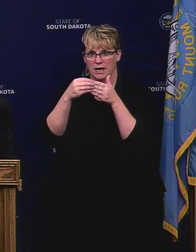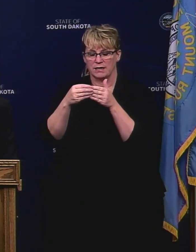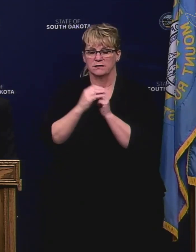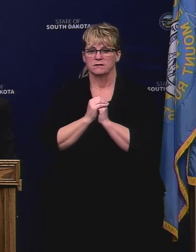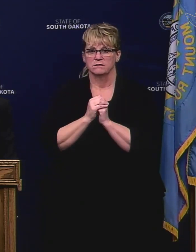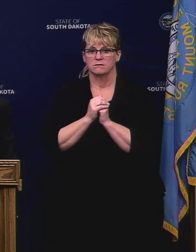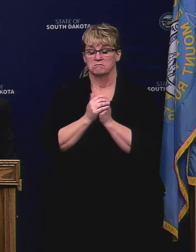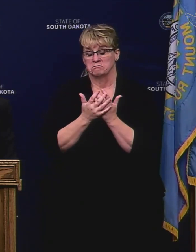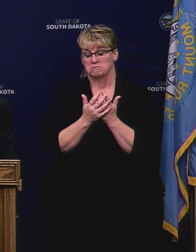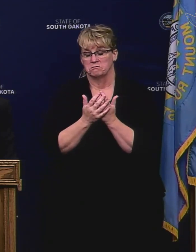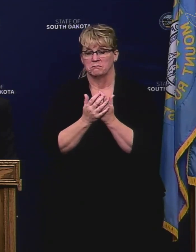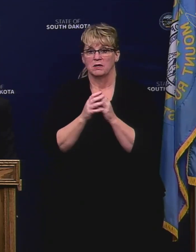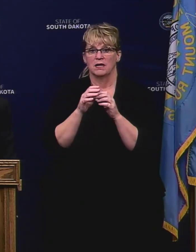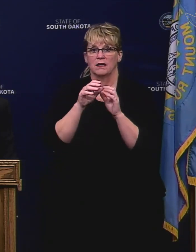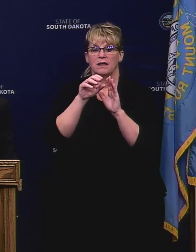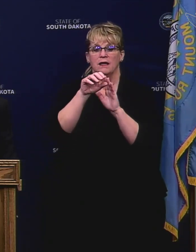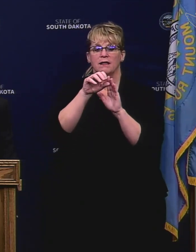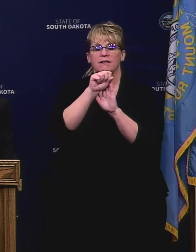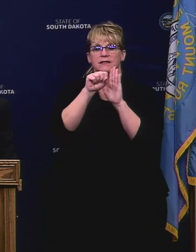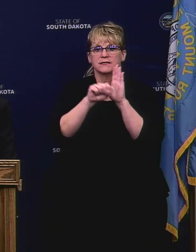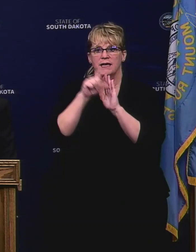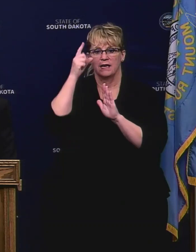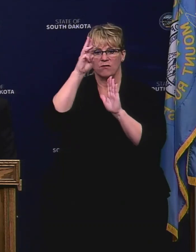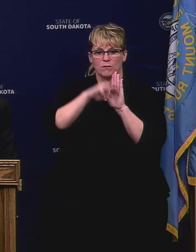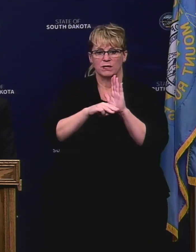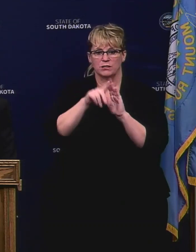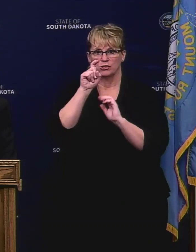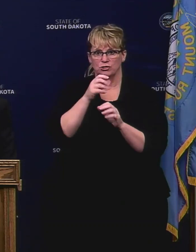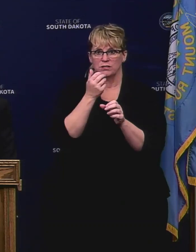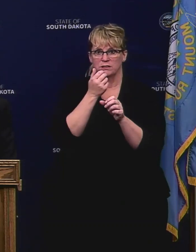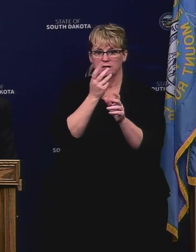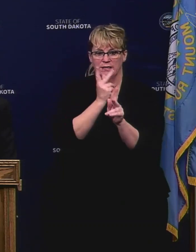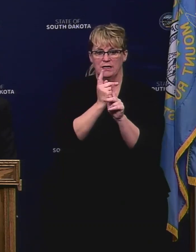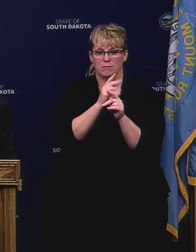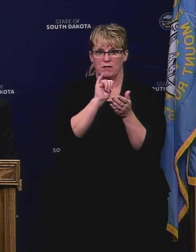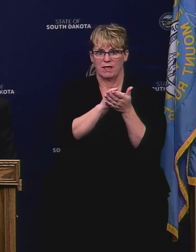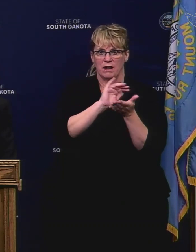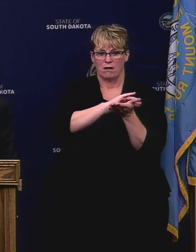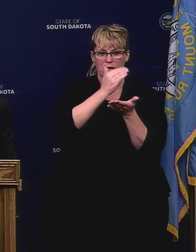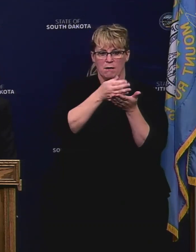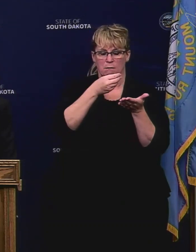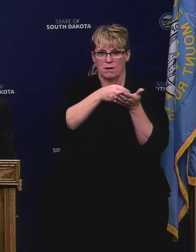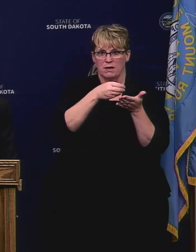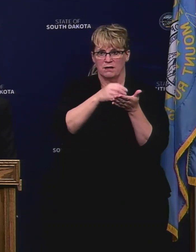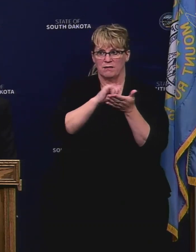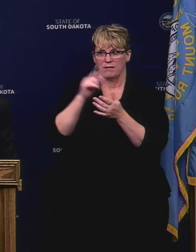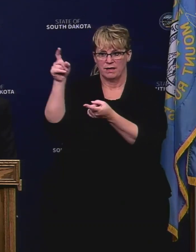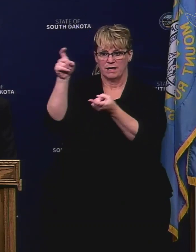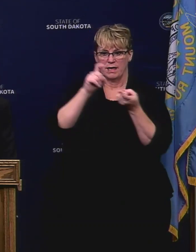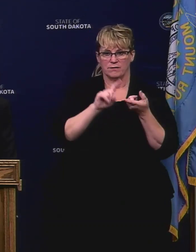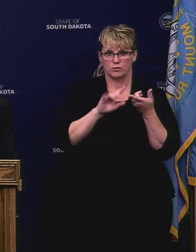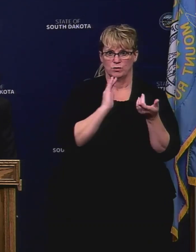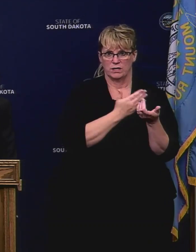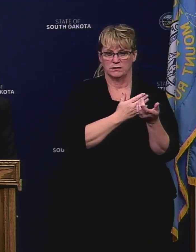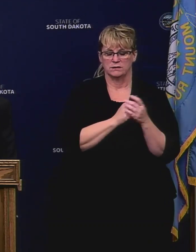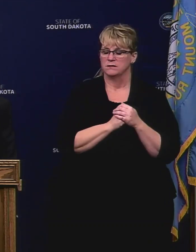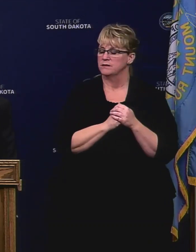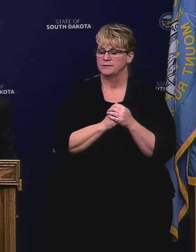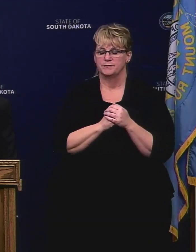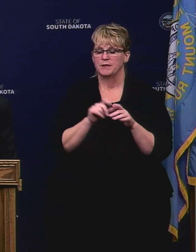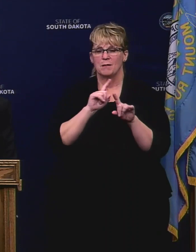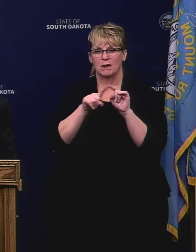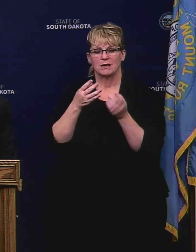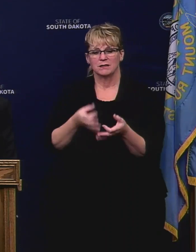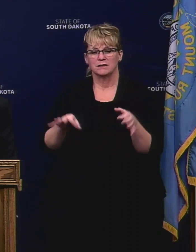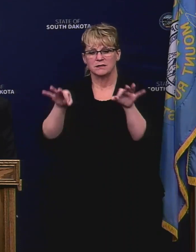state government should keep the entire allocation that they have sent to us. However, I think that it's important that some of